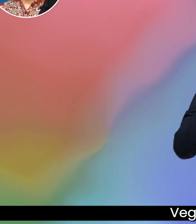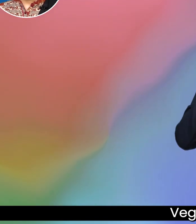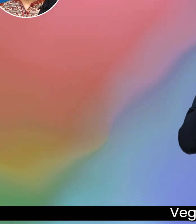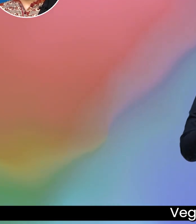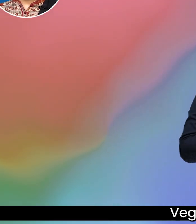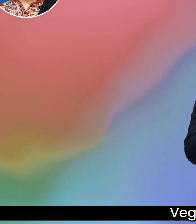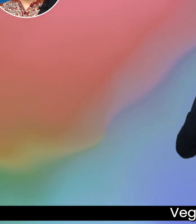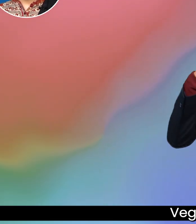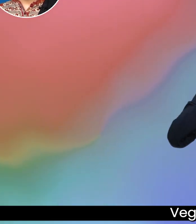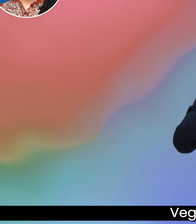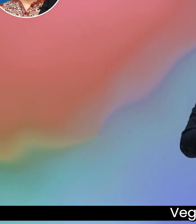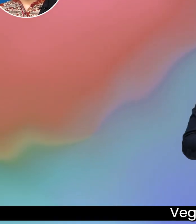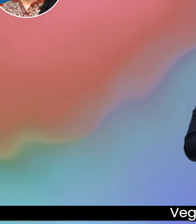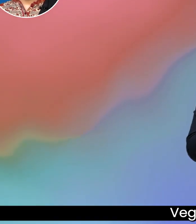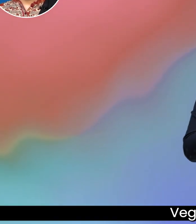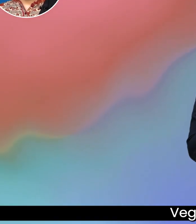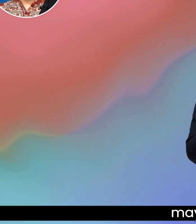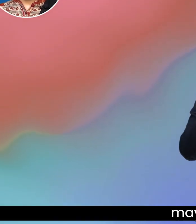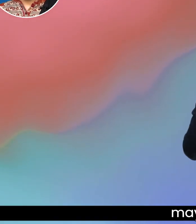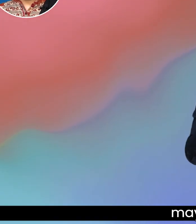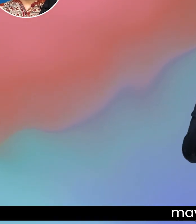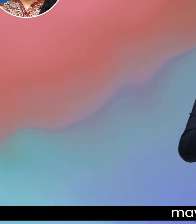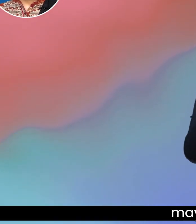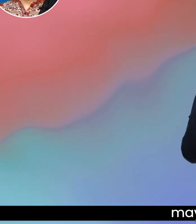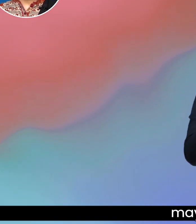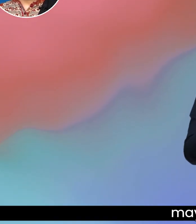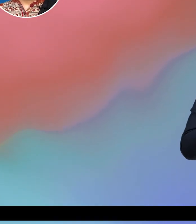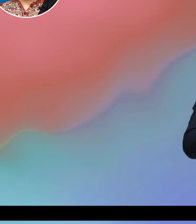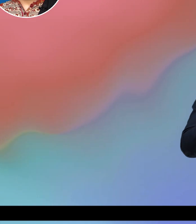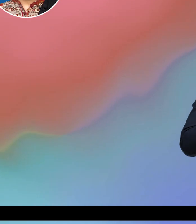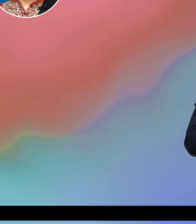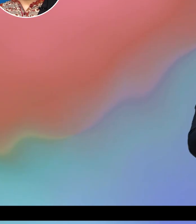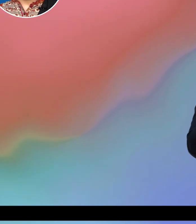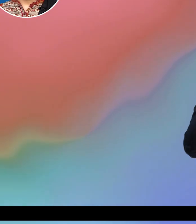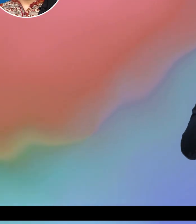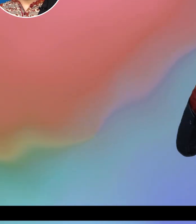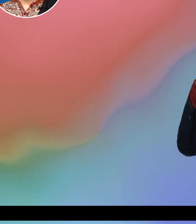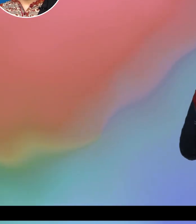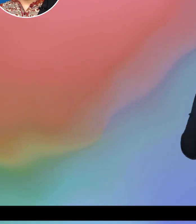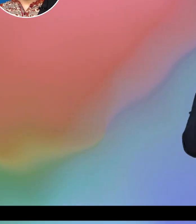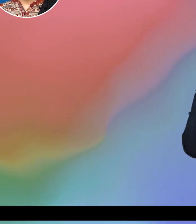Vegetative reproduction may take place through leaves.